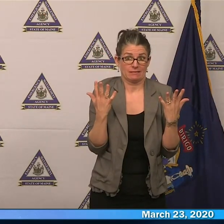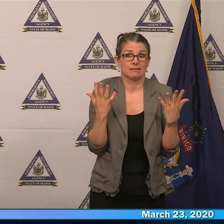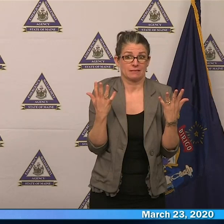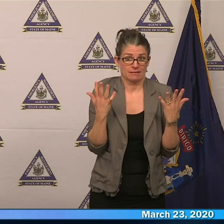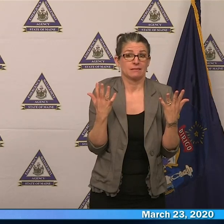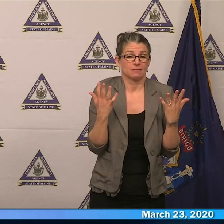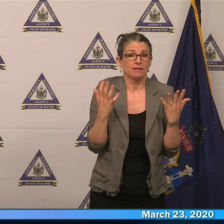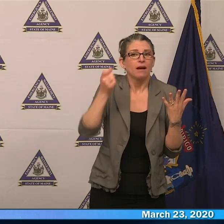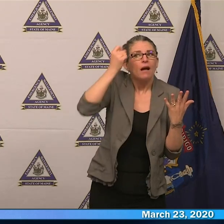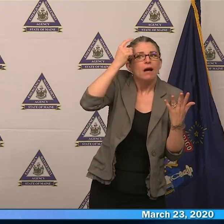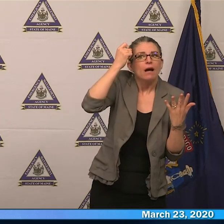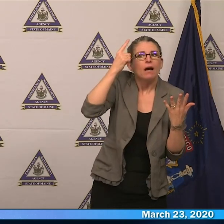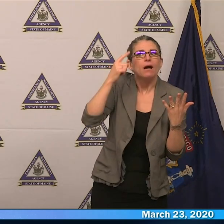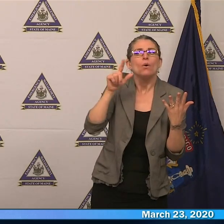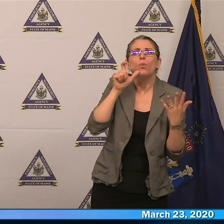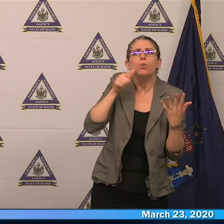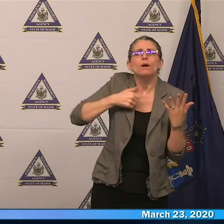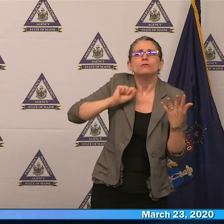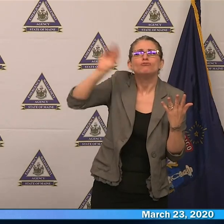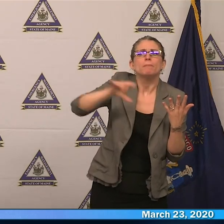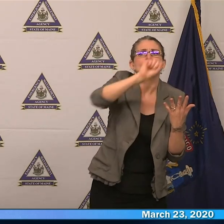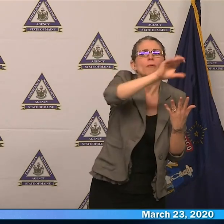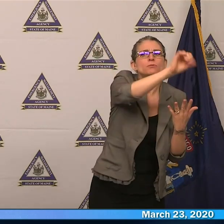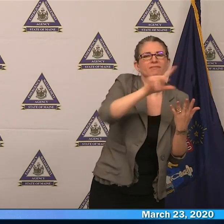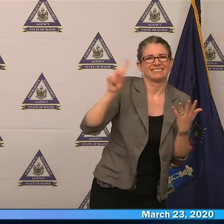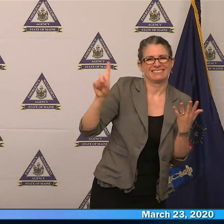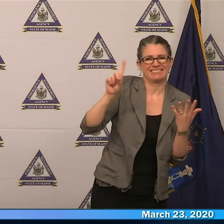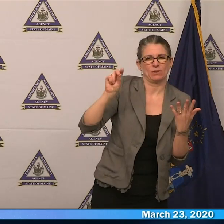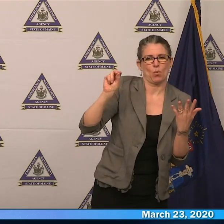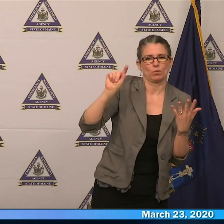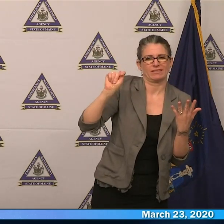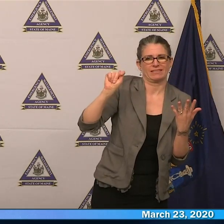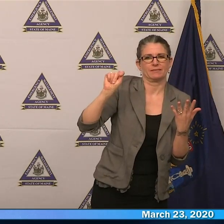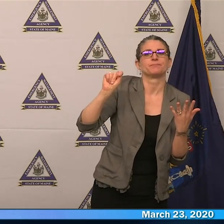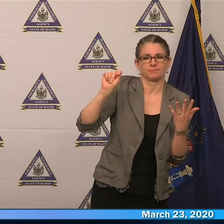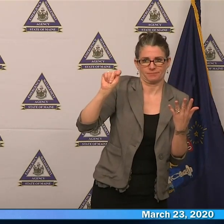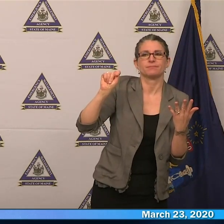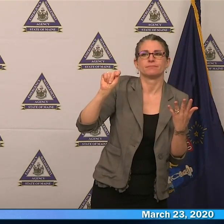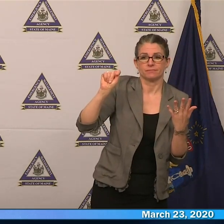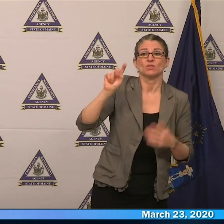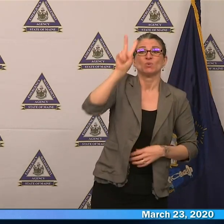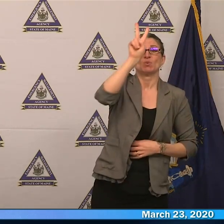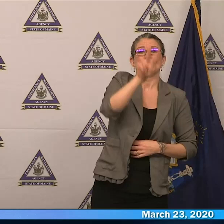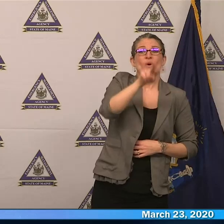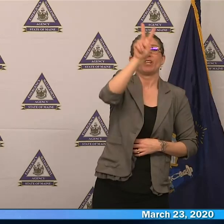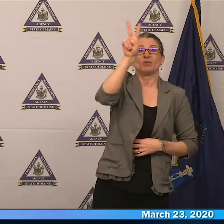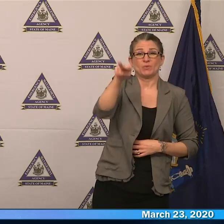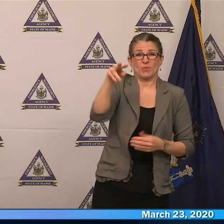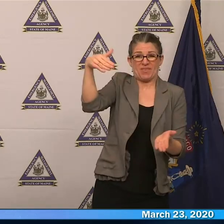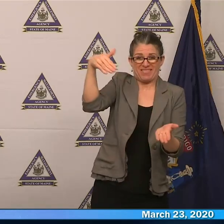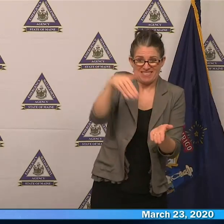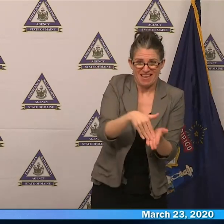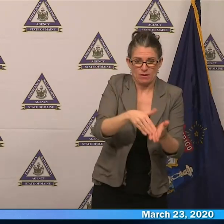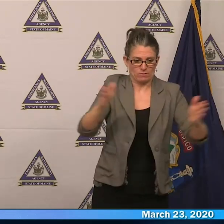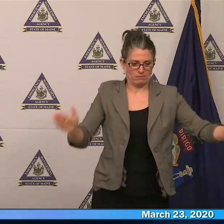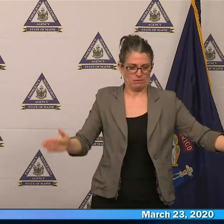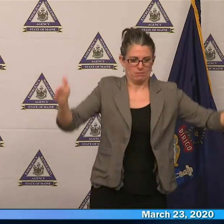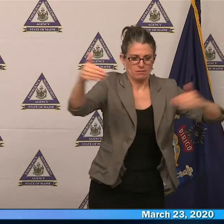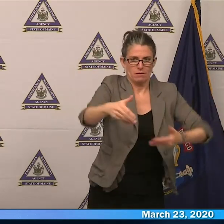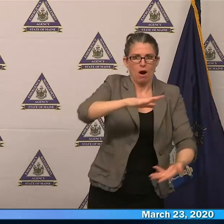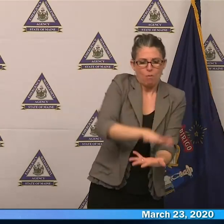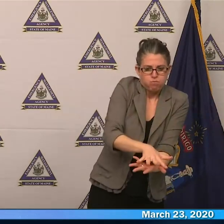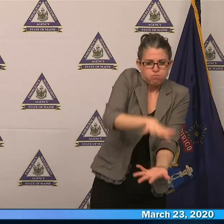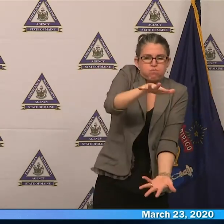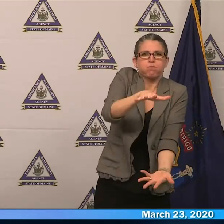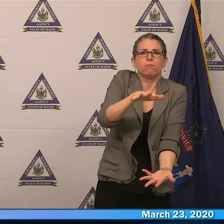Transportation, almost 22,000 pieces of protective equipment to healthcare providers and facilities